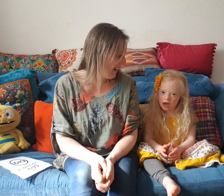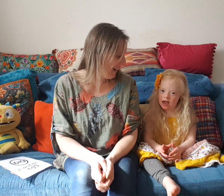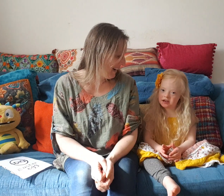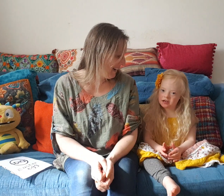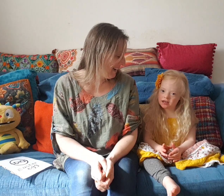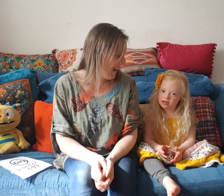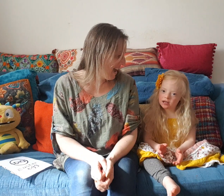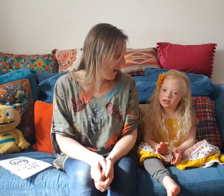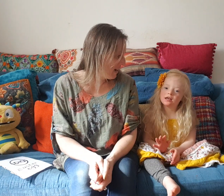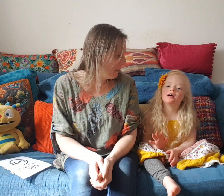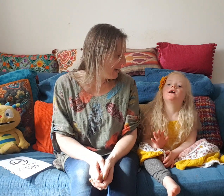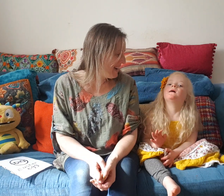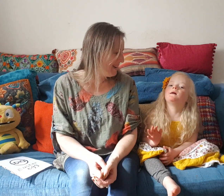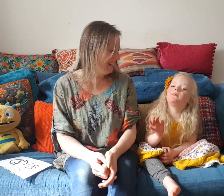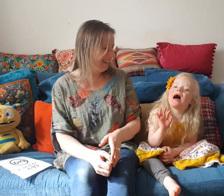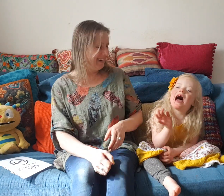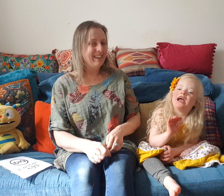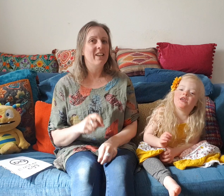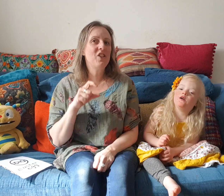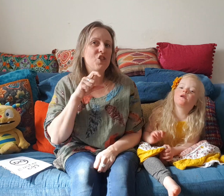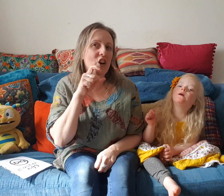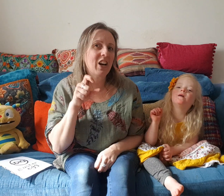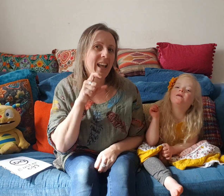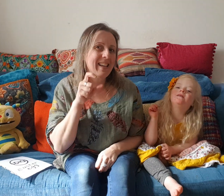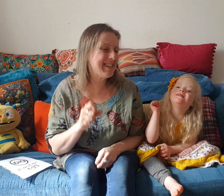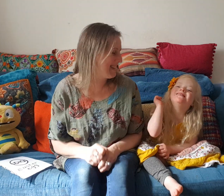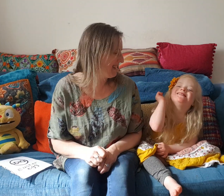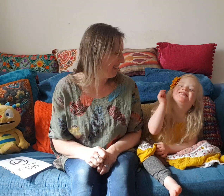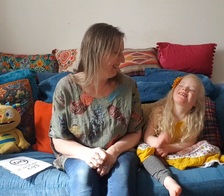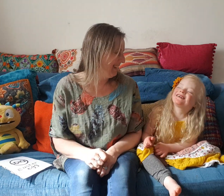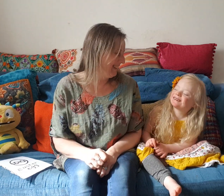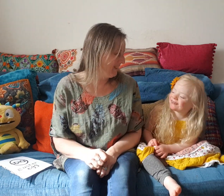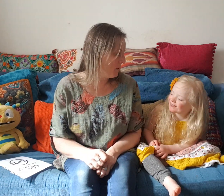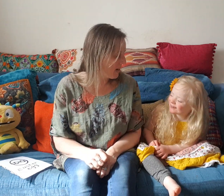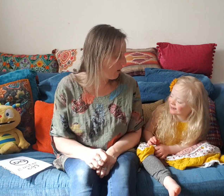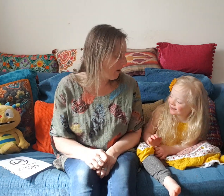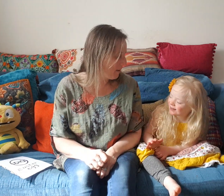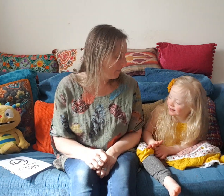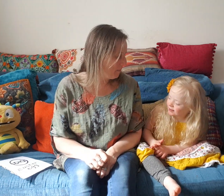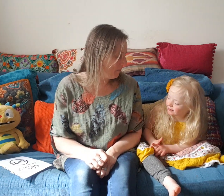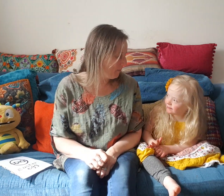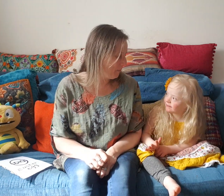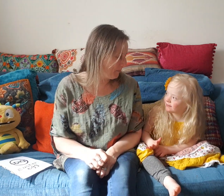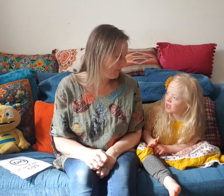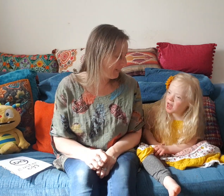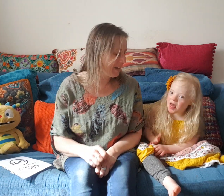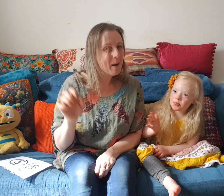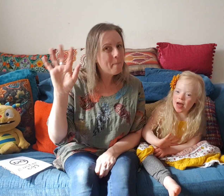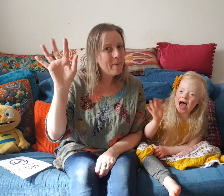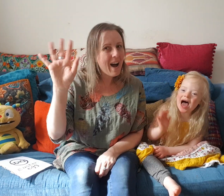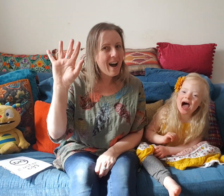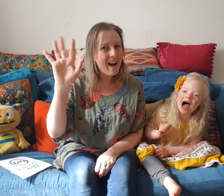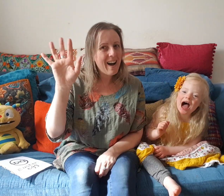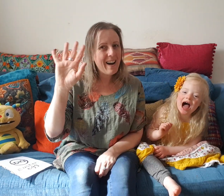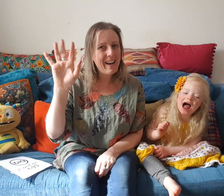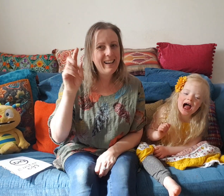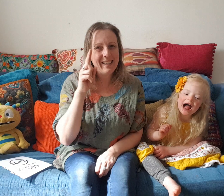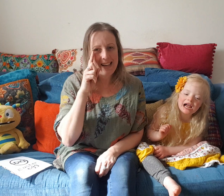egg. Yeah, yummy. Bye. With chocolate. Should you say goodbye? Bye.